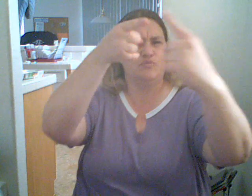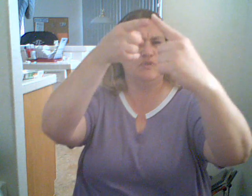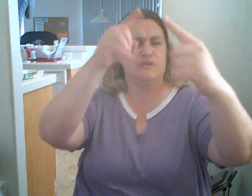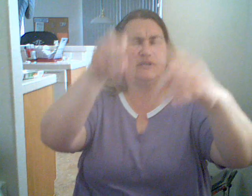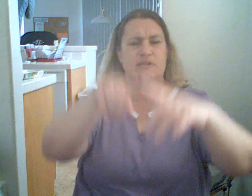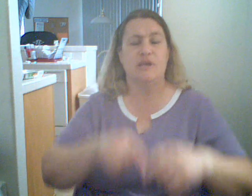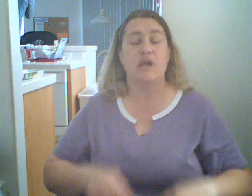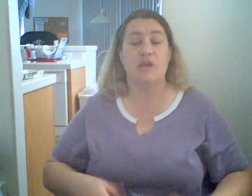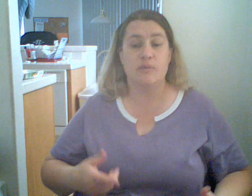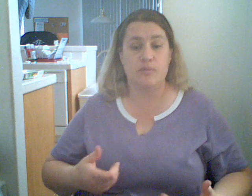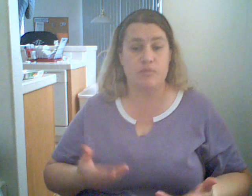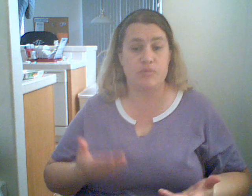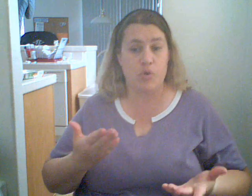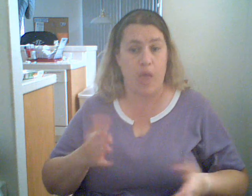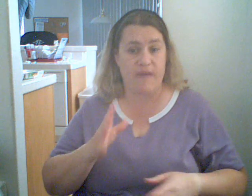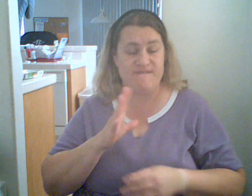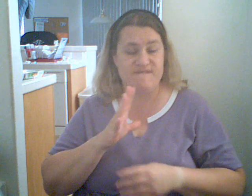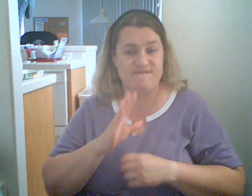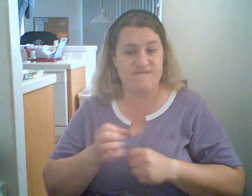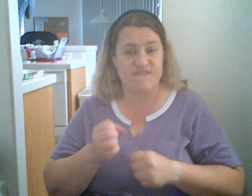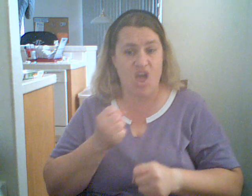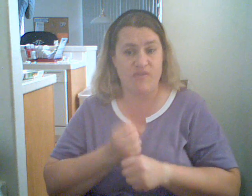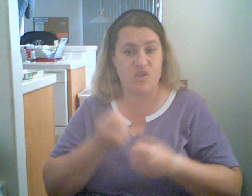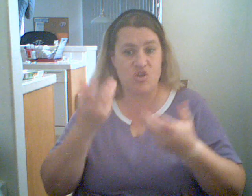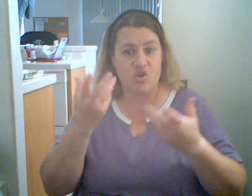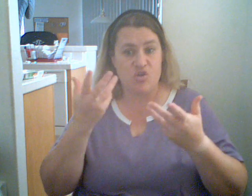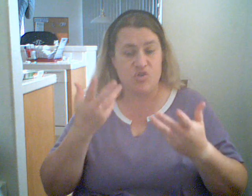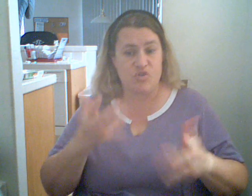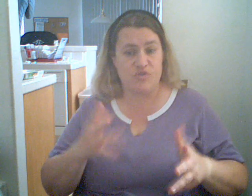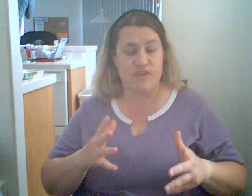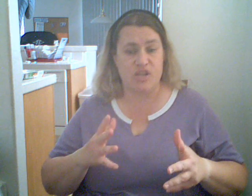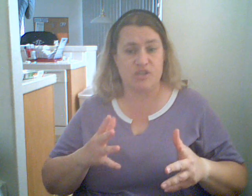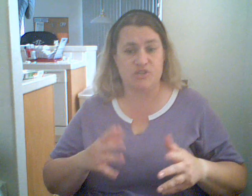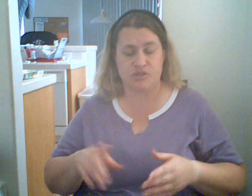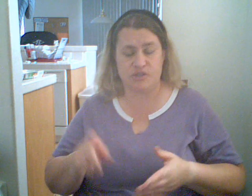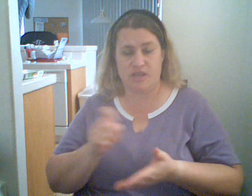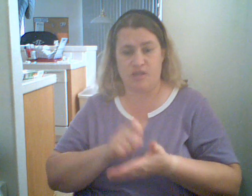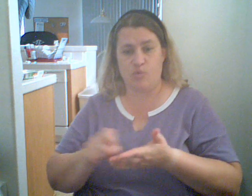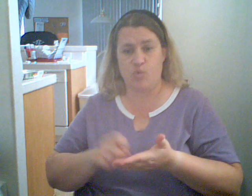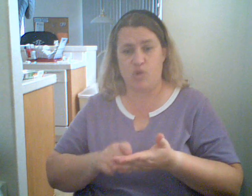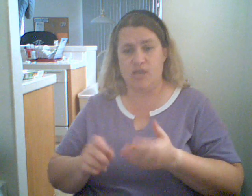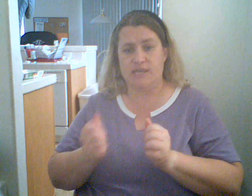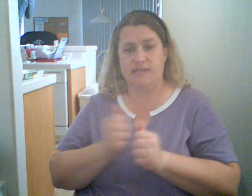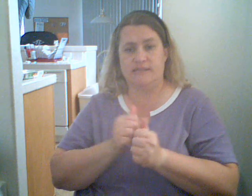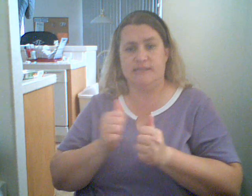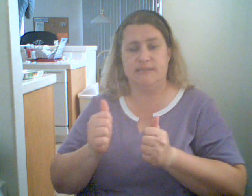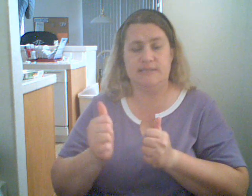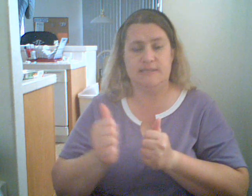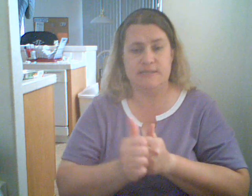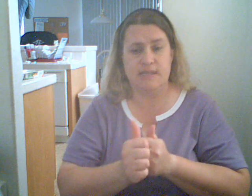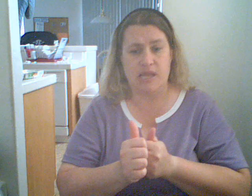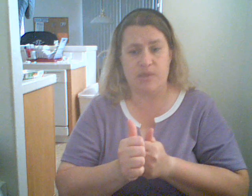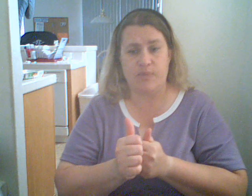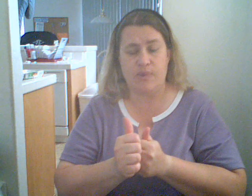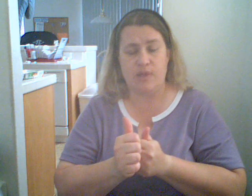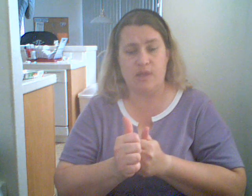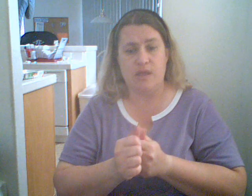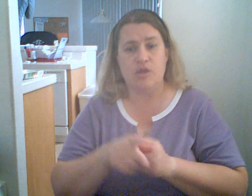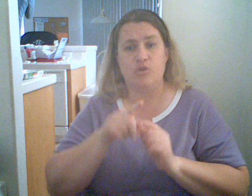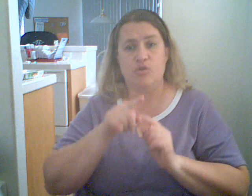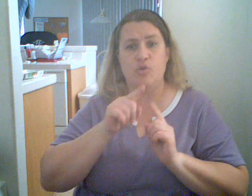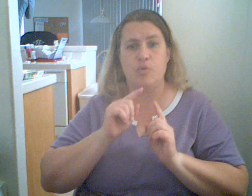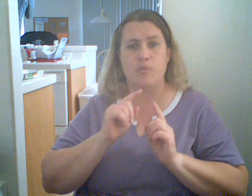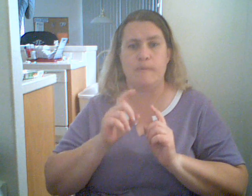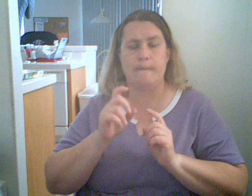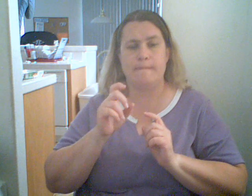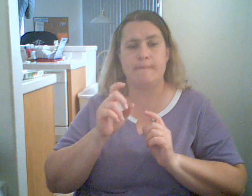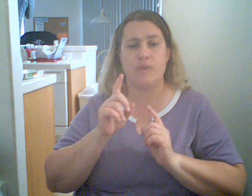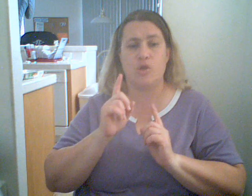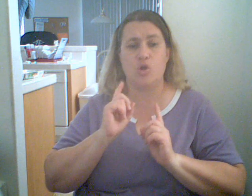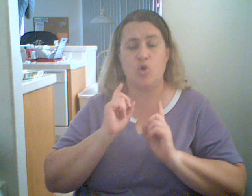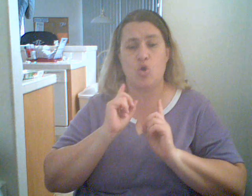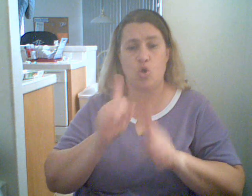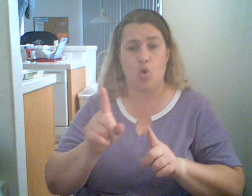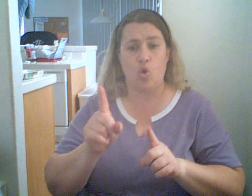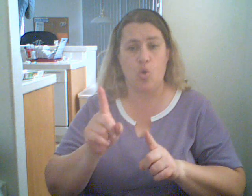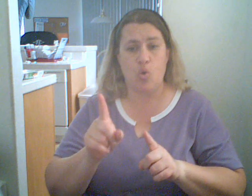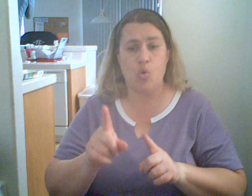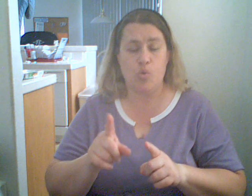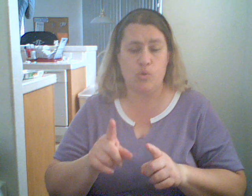knowledge exam till you need to have taken and passed the NIC test at one of the levels. Okay,